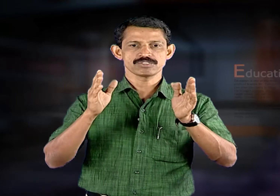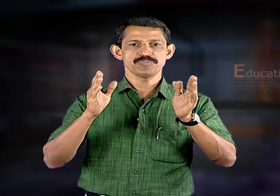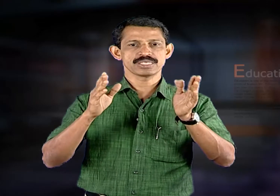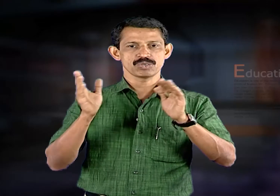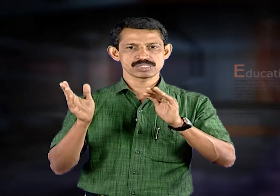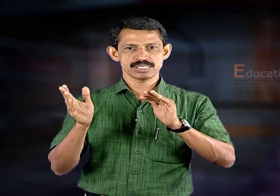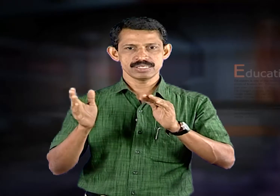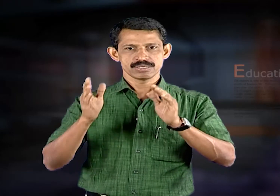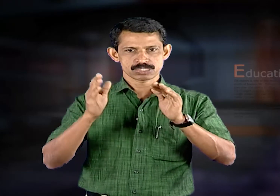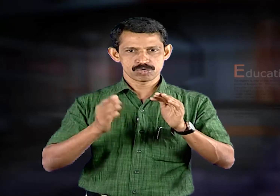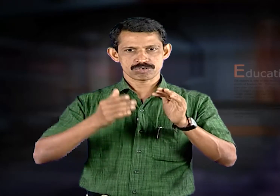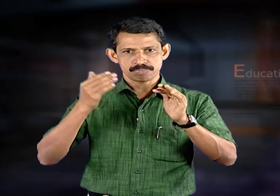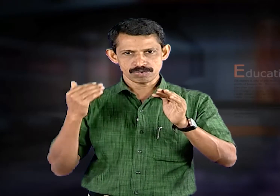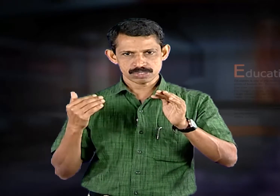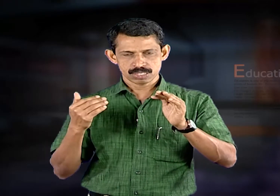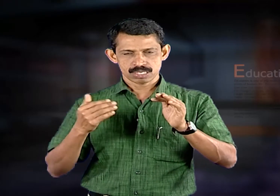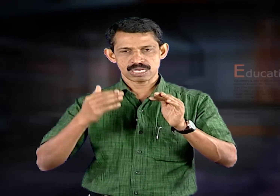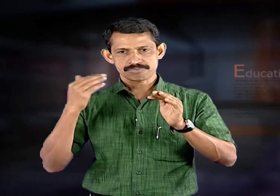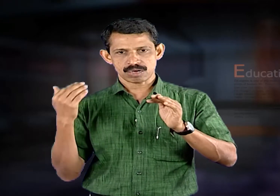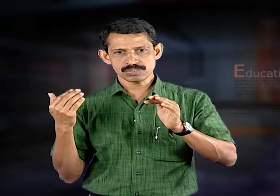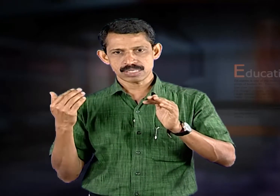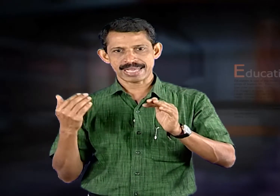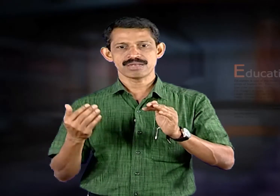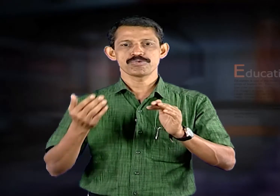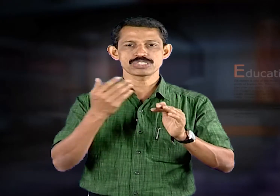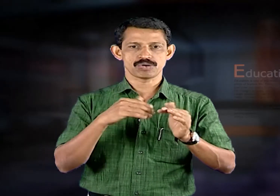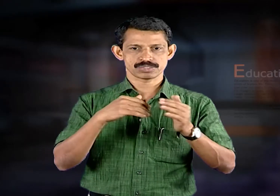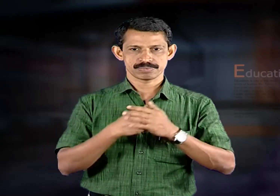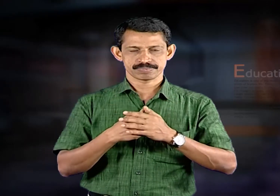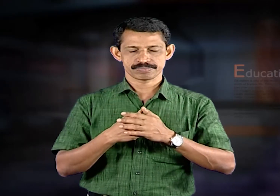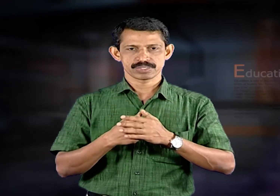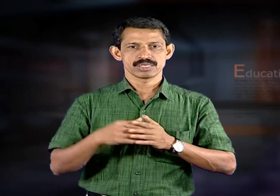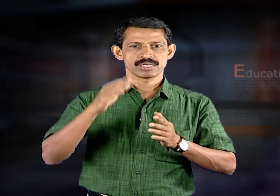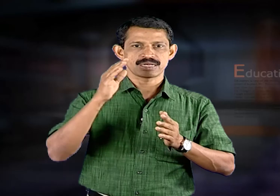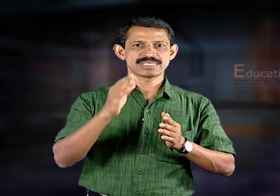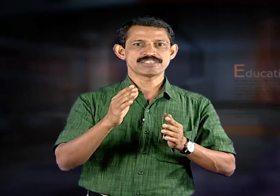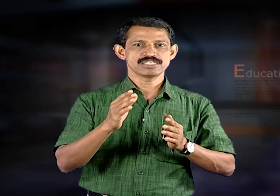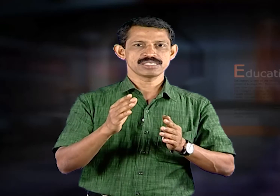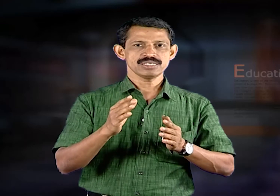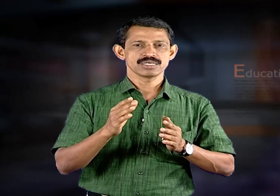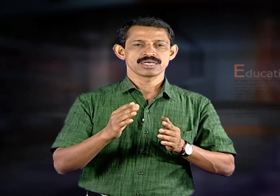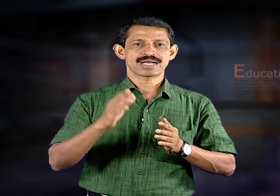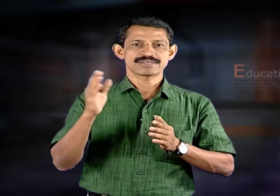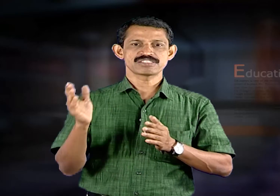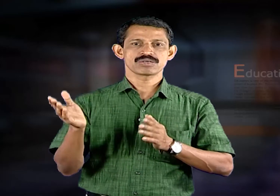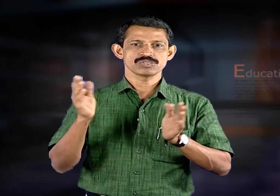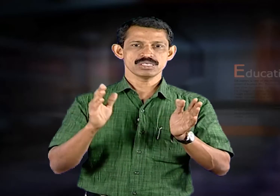group includes the school dropouts, left outs and push outs. Remedial teaching, condensed courses